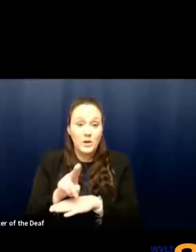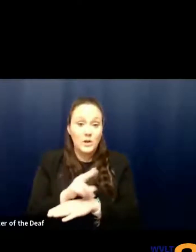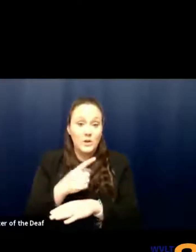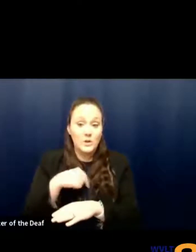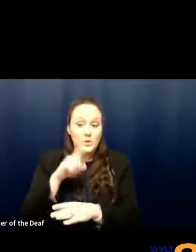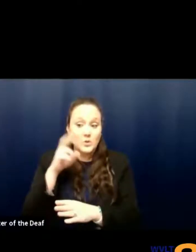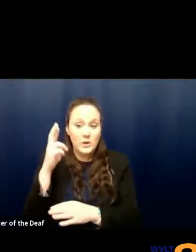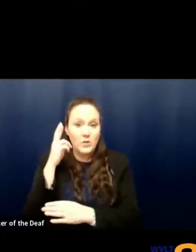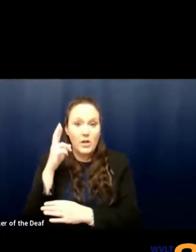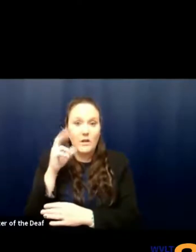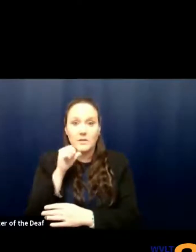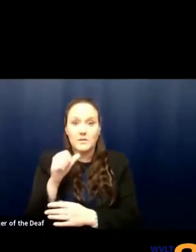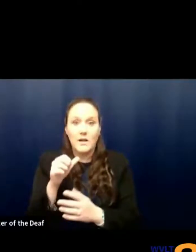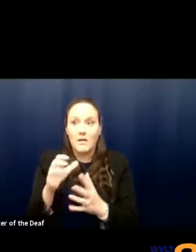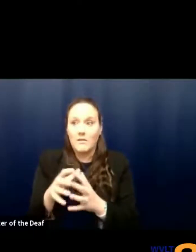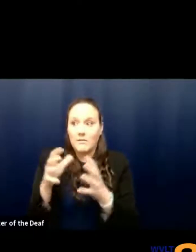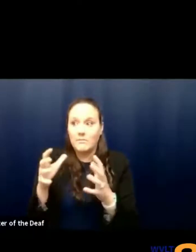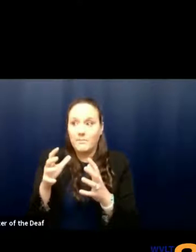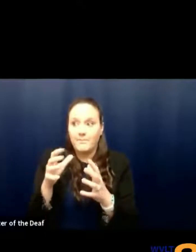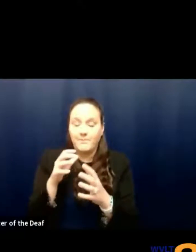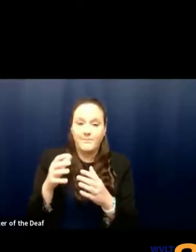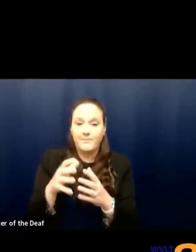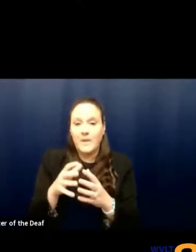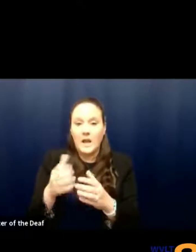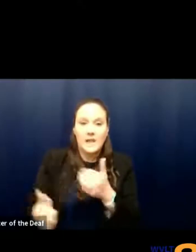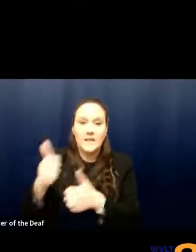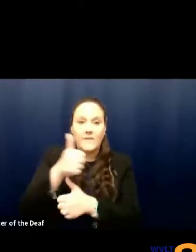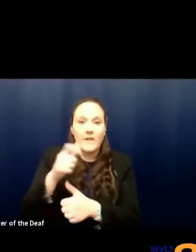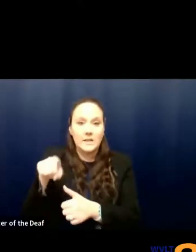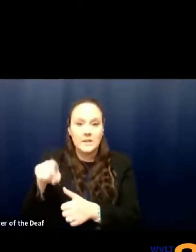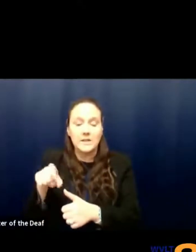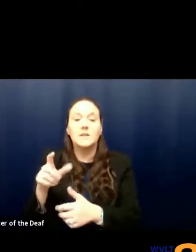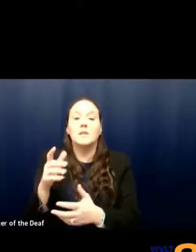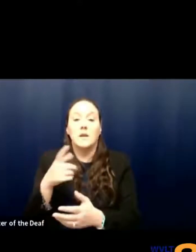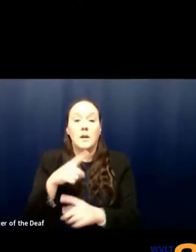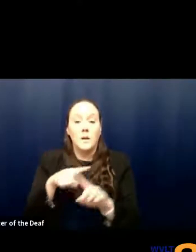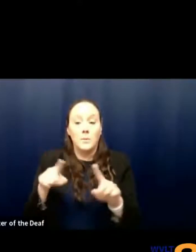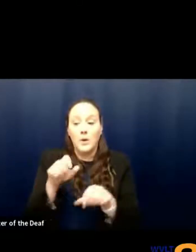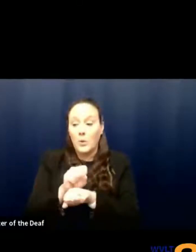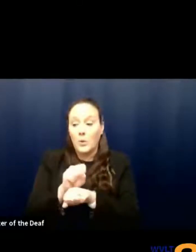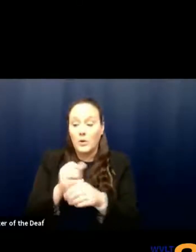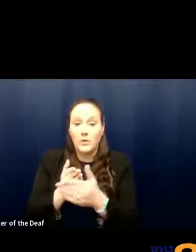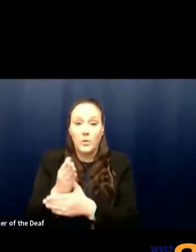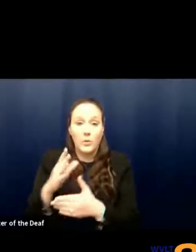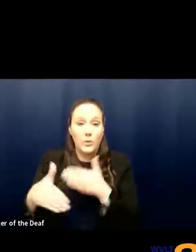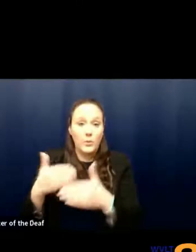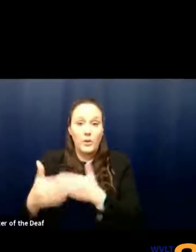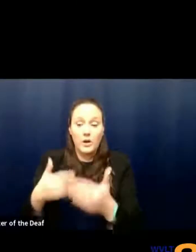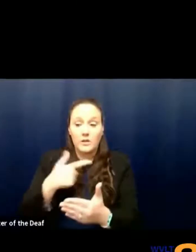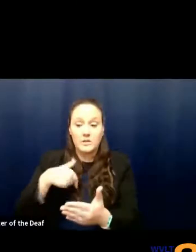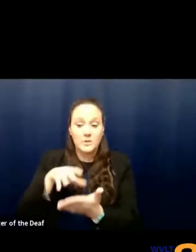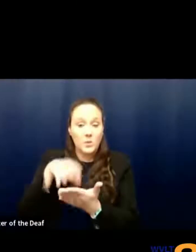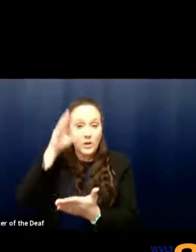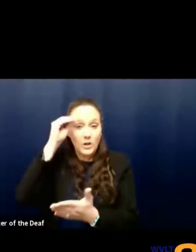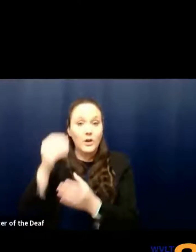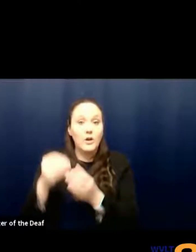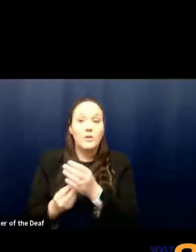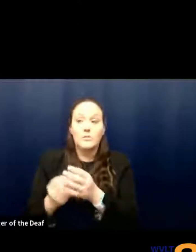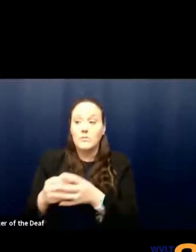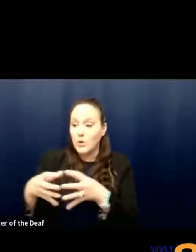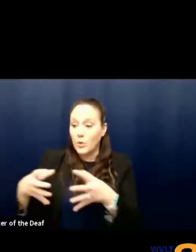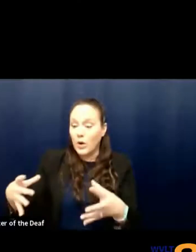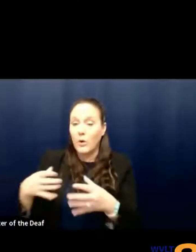as robust as that we hoped they would be. And as we work through the process, we learn from that and we grow. And that's what we're doing right now, is